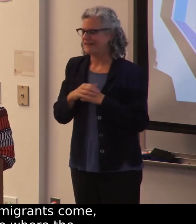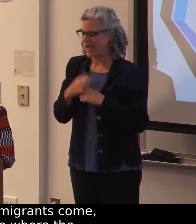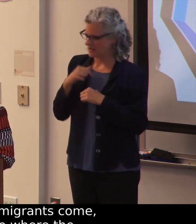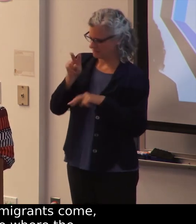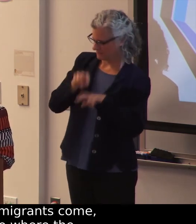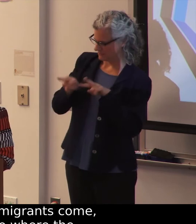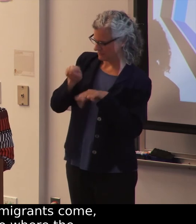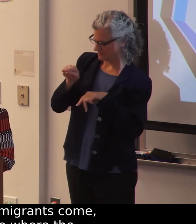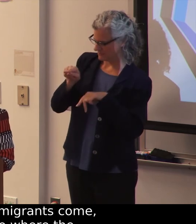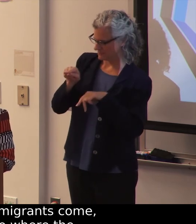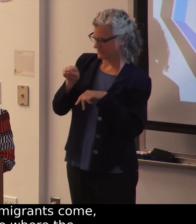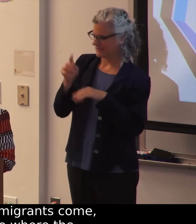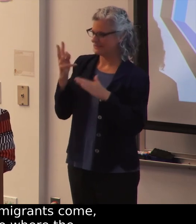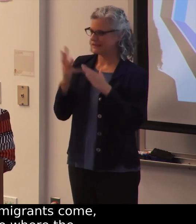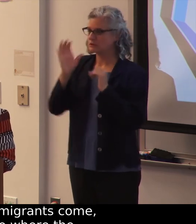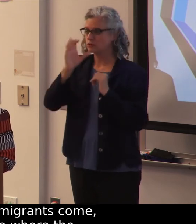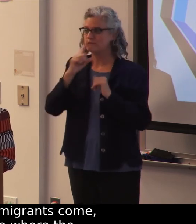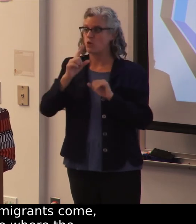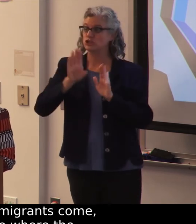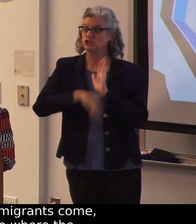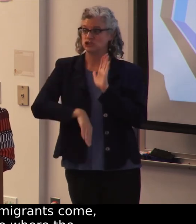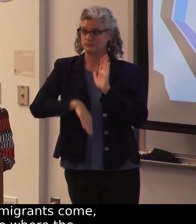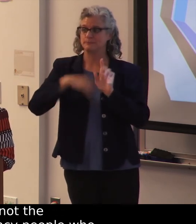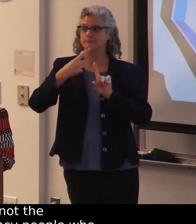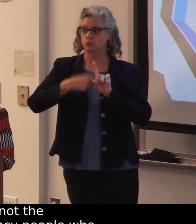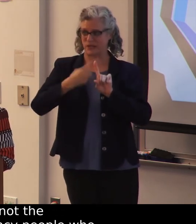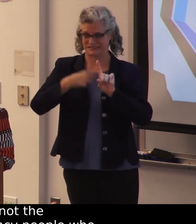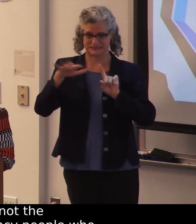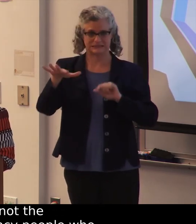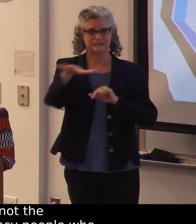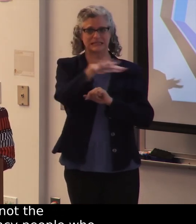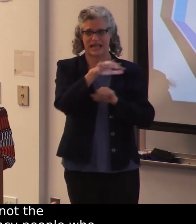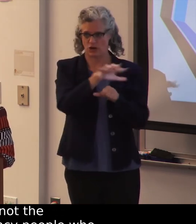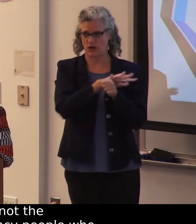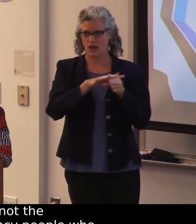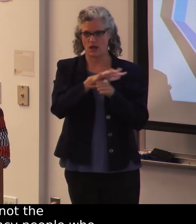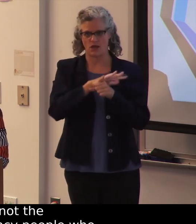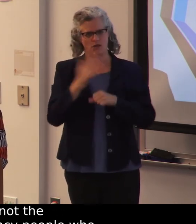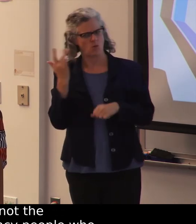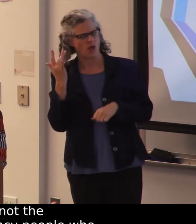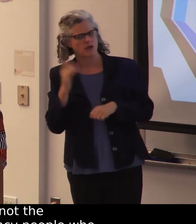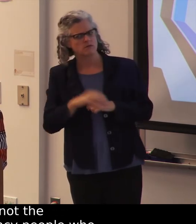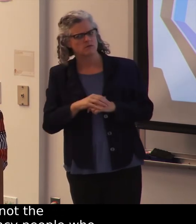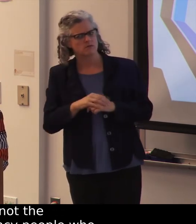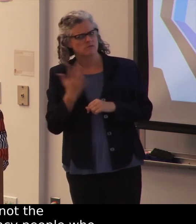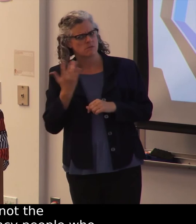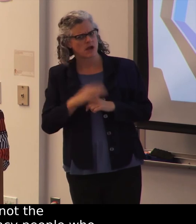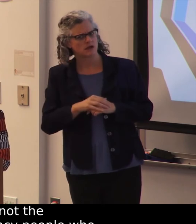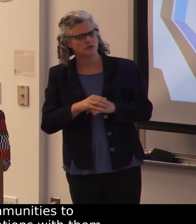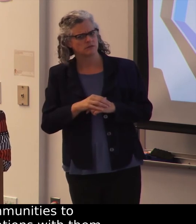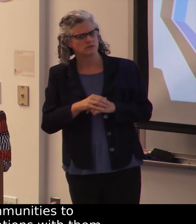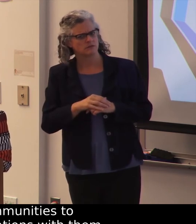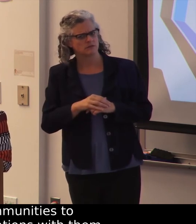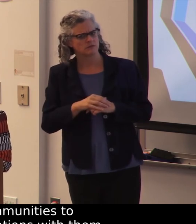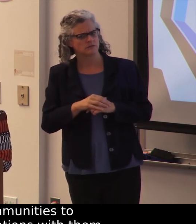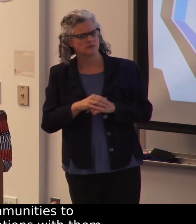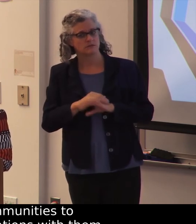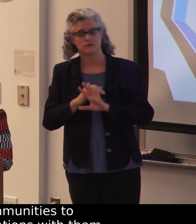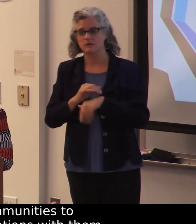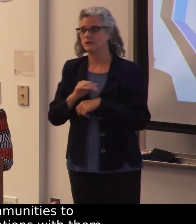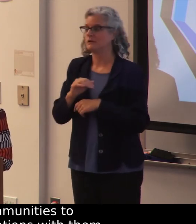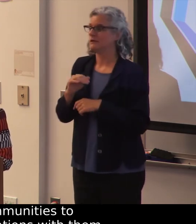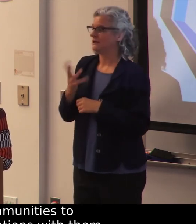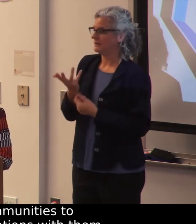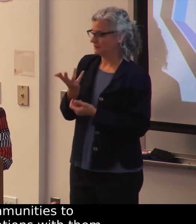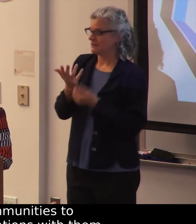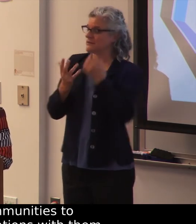they go to where the cheap rents are? And it's not the case that fancy people who are English-speaking rush to their communities to